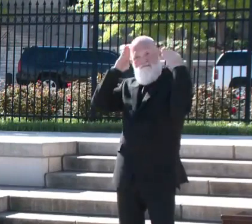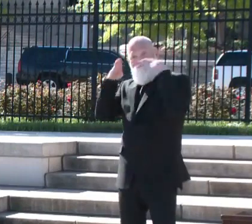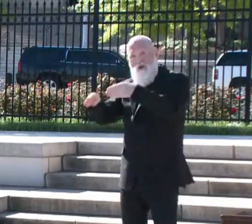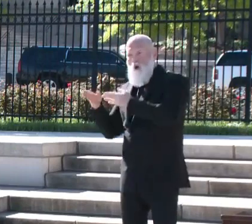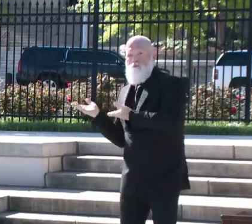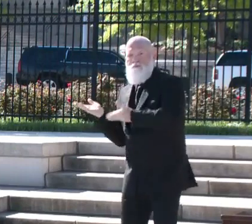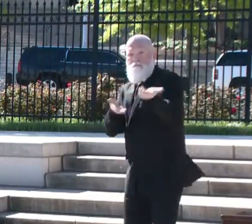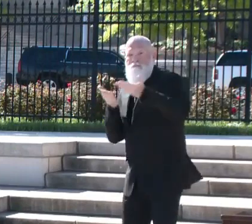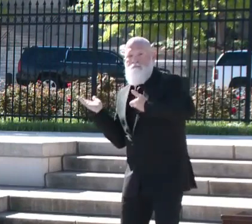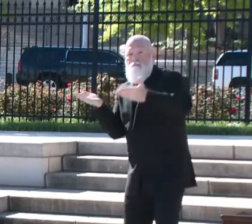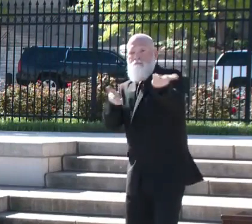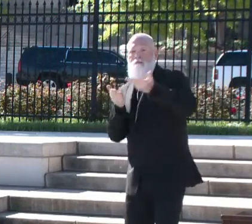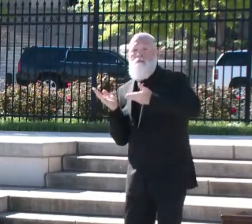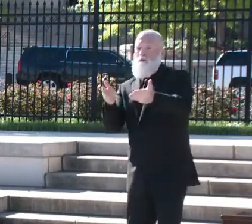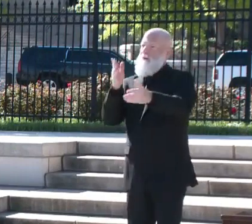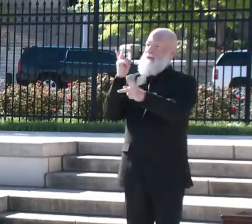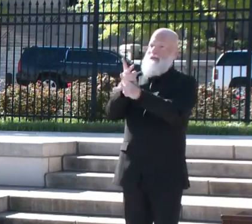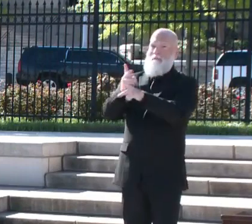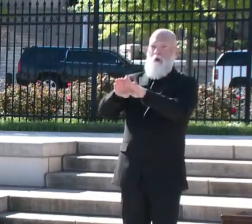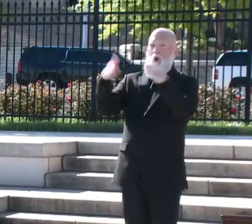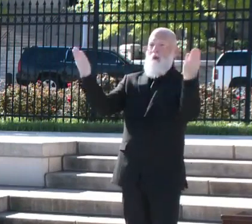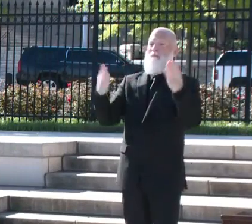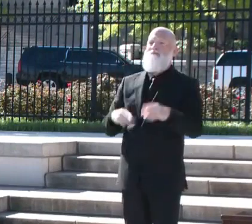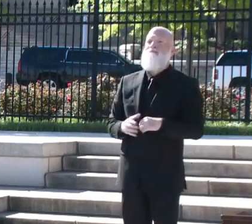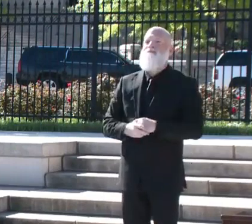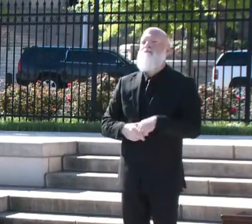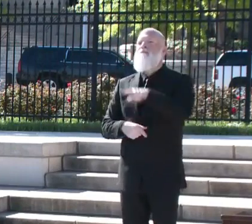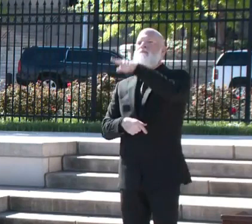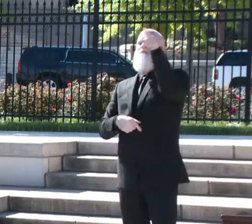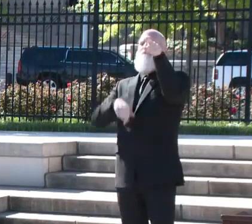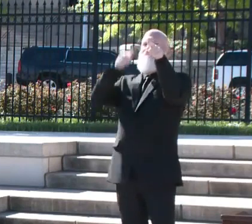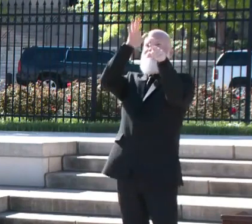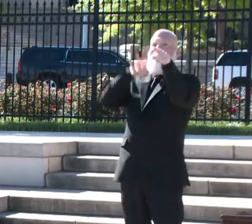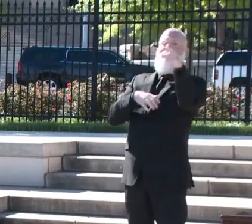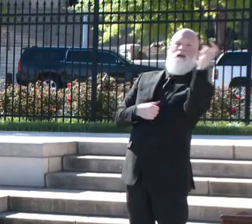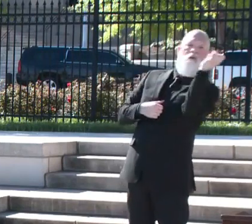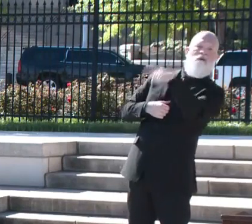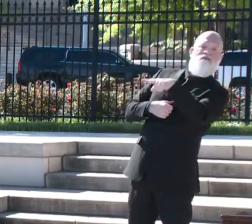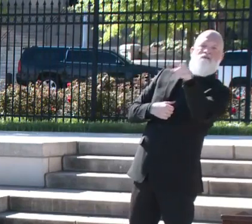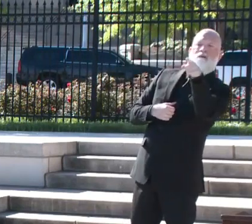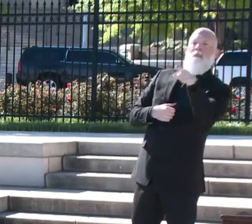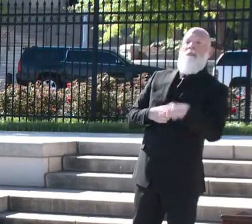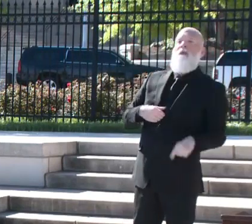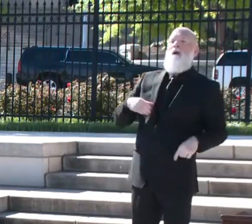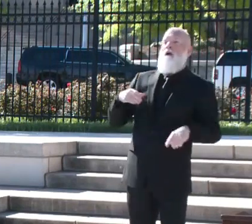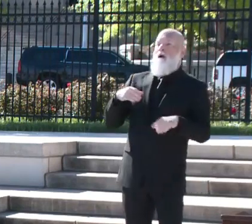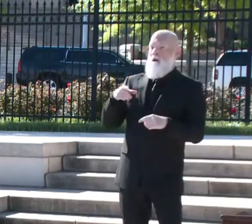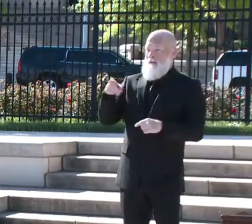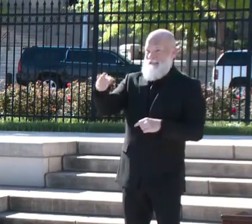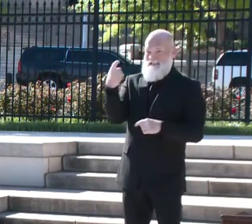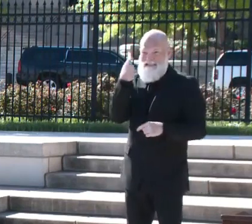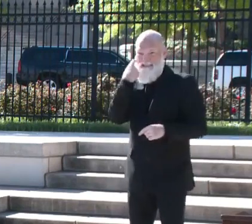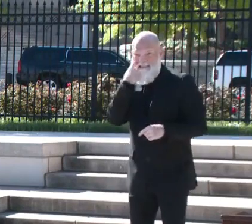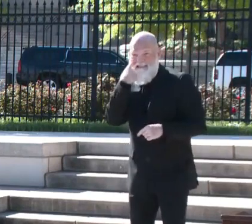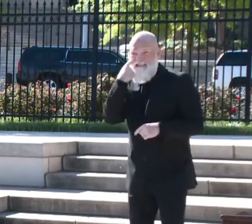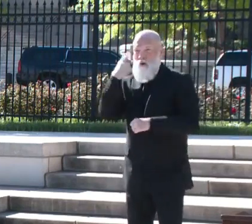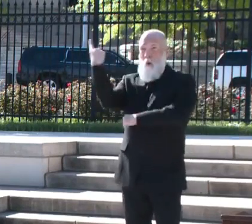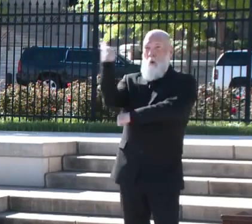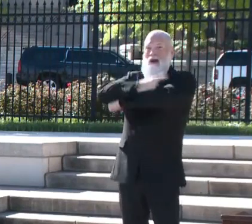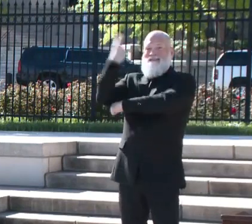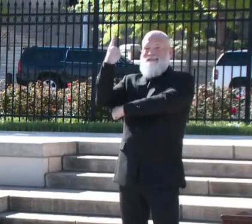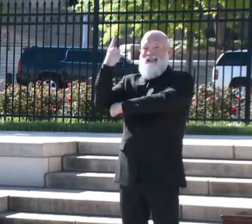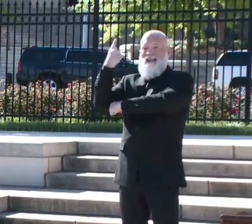Governor Kemp, did I understand you to say that the tipping point for the shelter-in-place order was that you've learned in the last 24 hours that people who are can